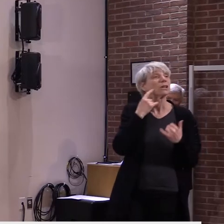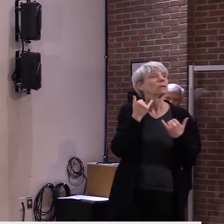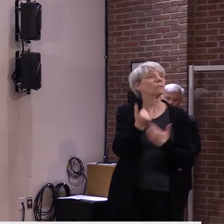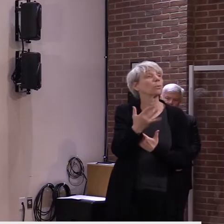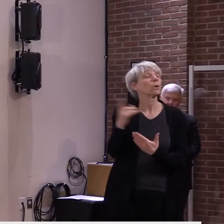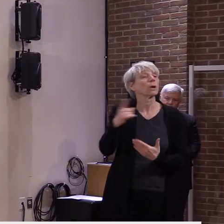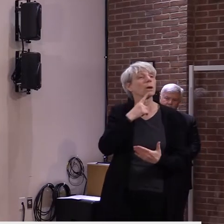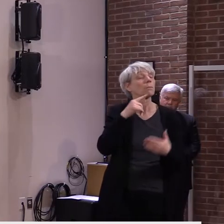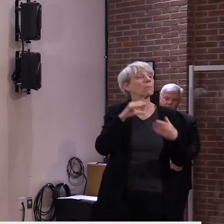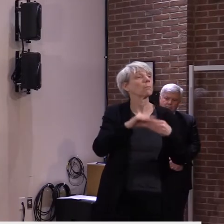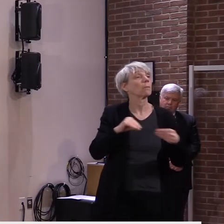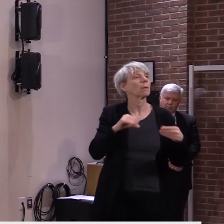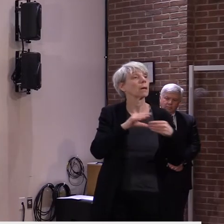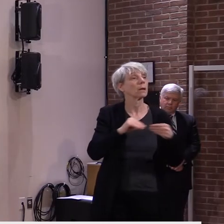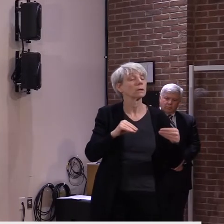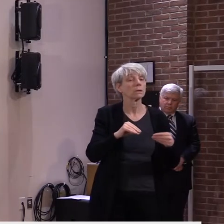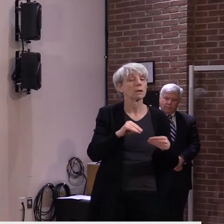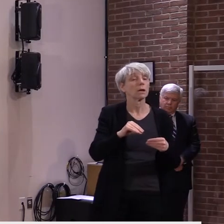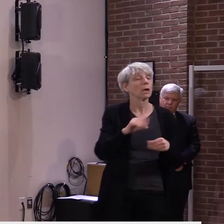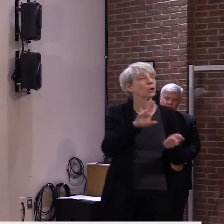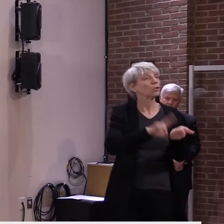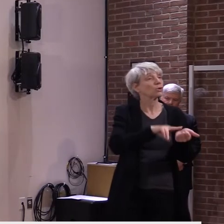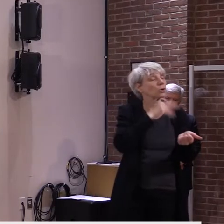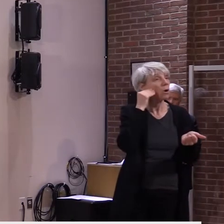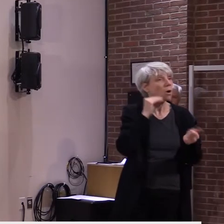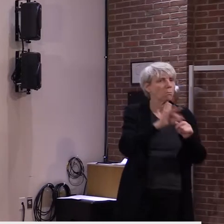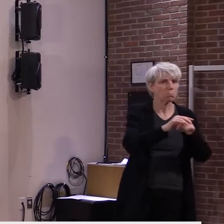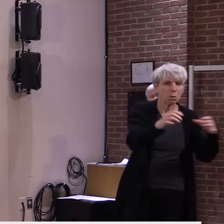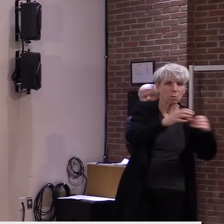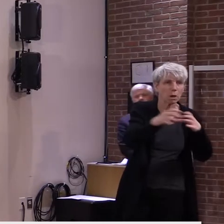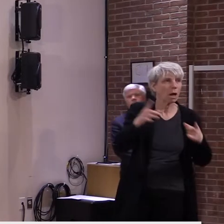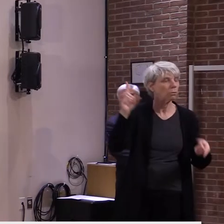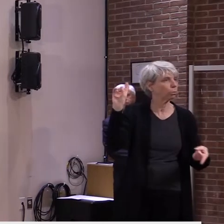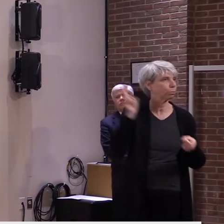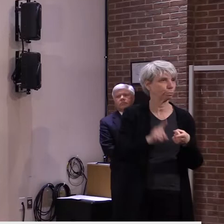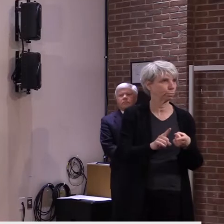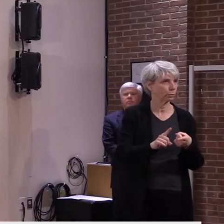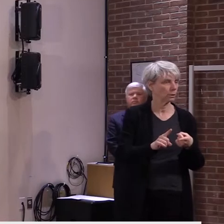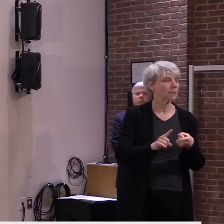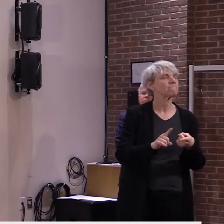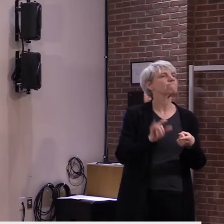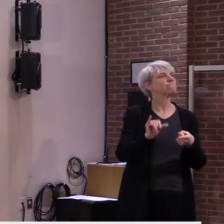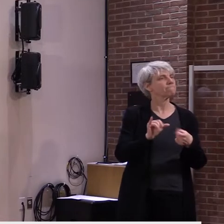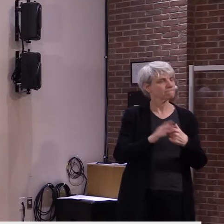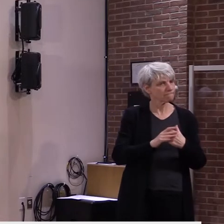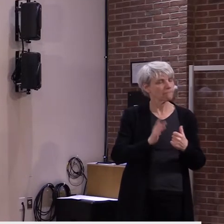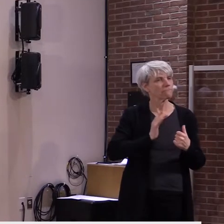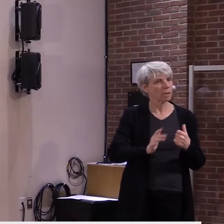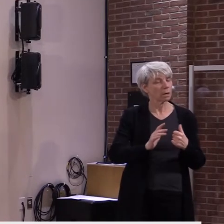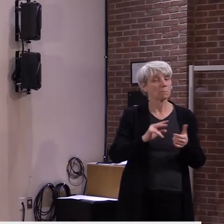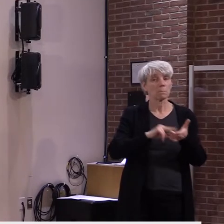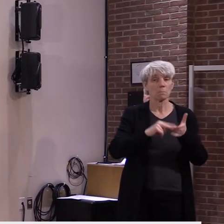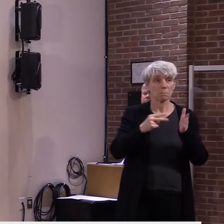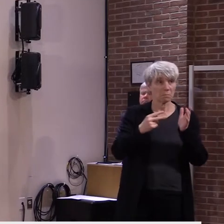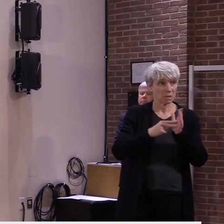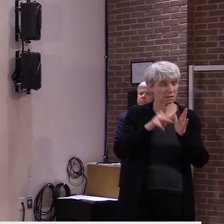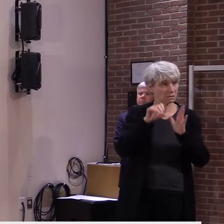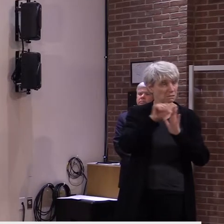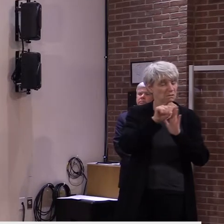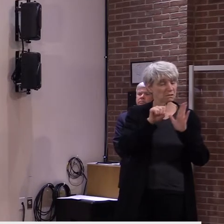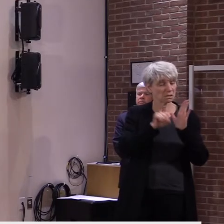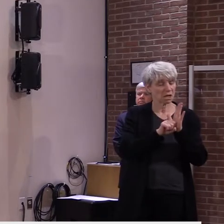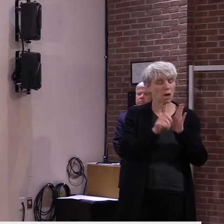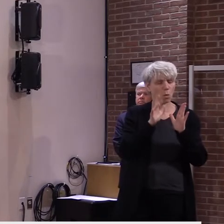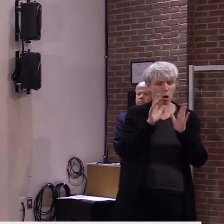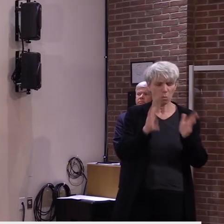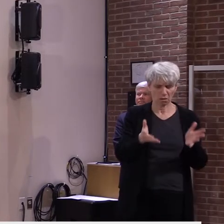zero active outbreaks in long-term care facilities. Does the state have any plans to kind of loosen rules